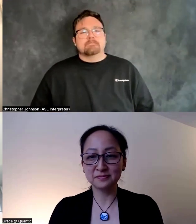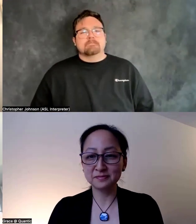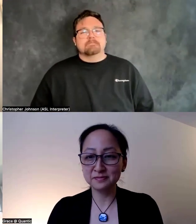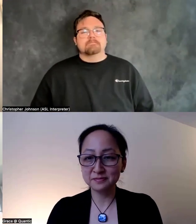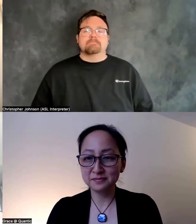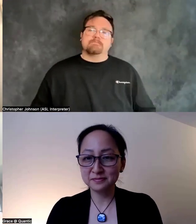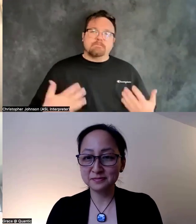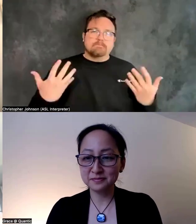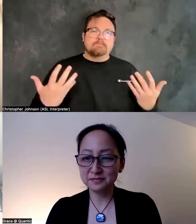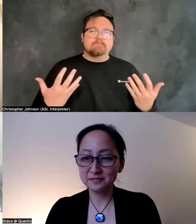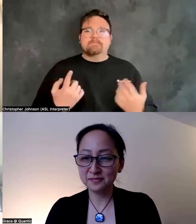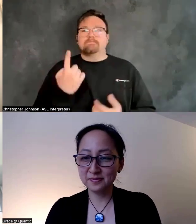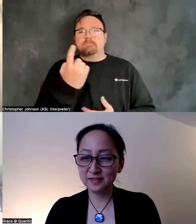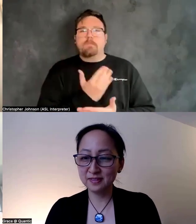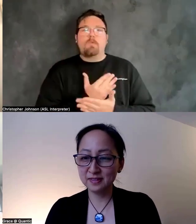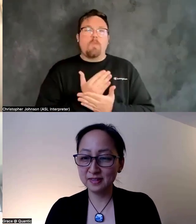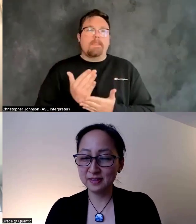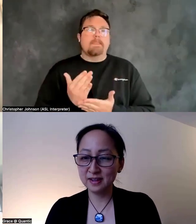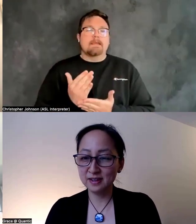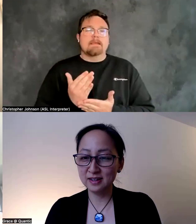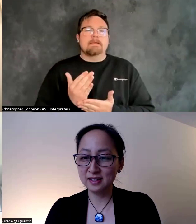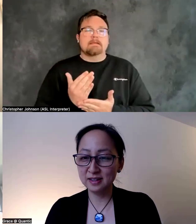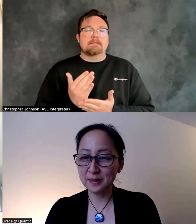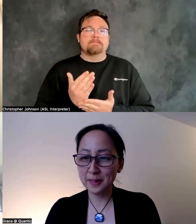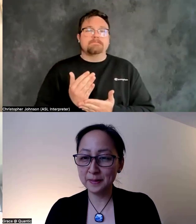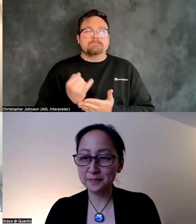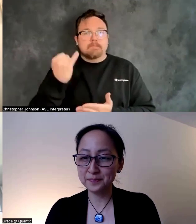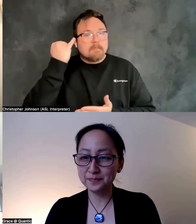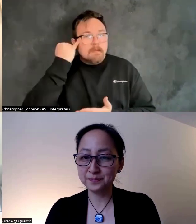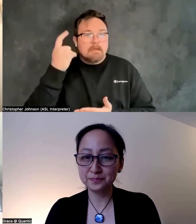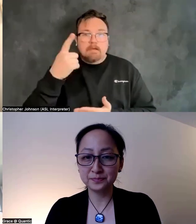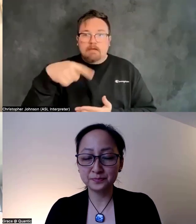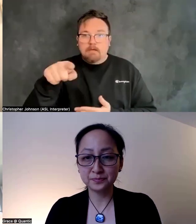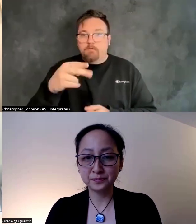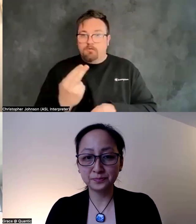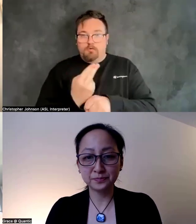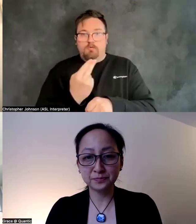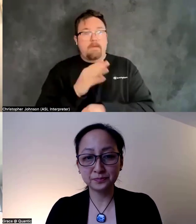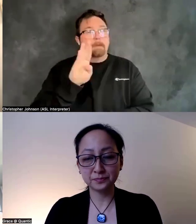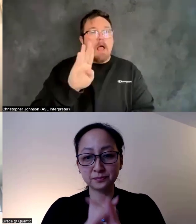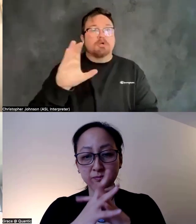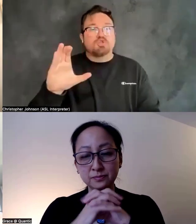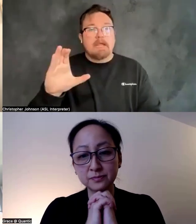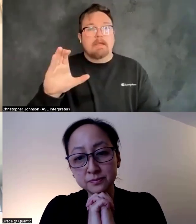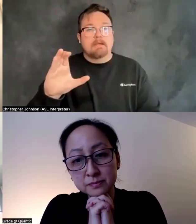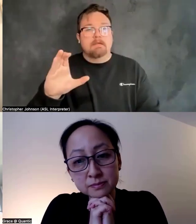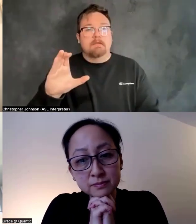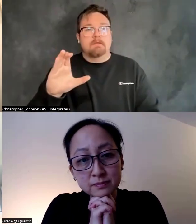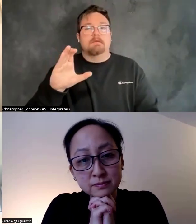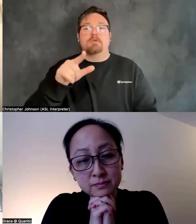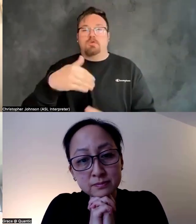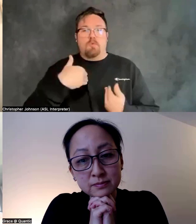So one thing that if you're running on blockchain, you have at your disposal that you wouldn't